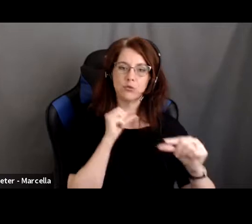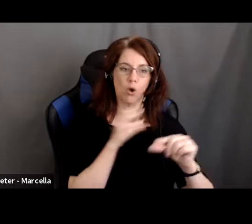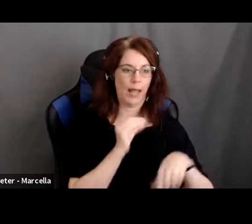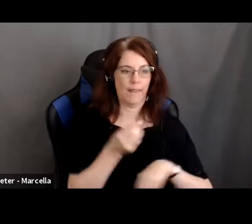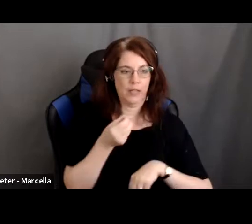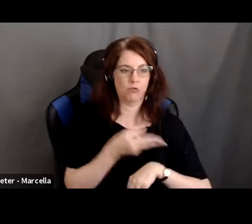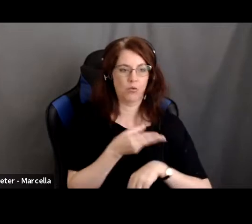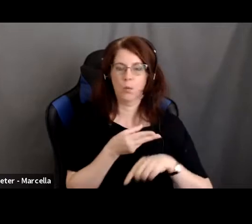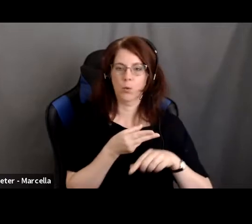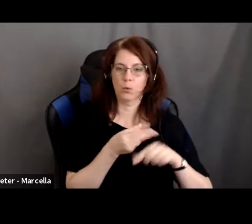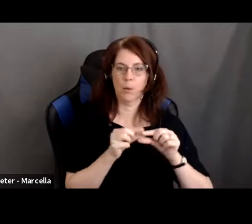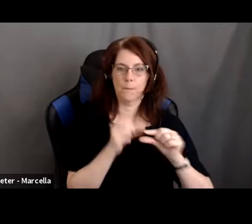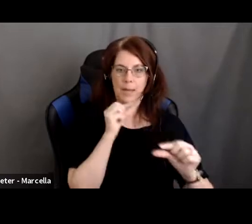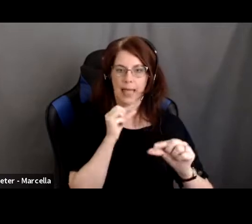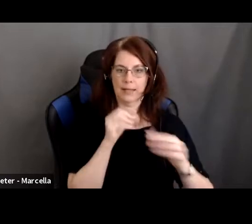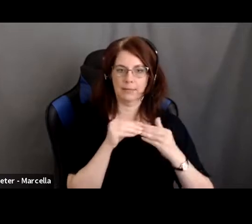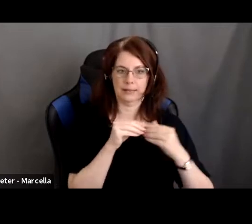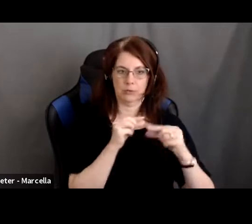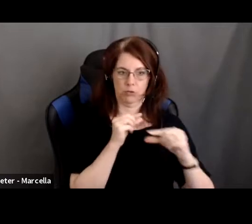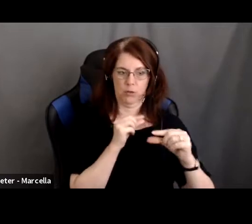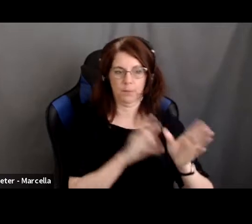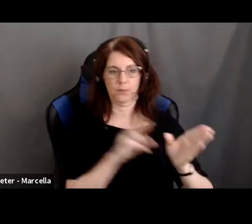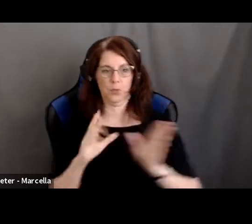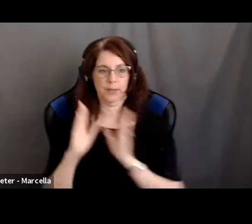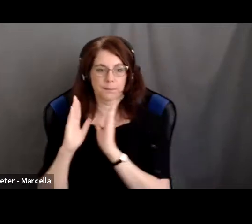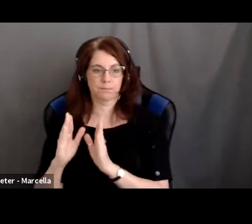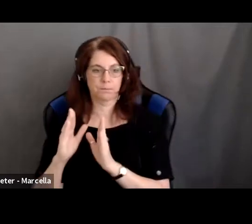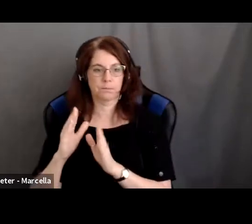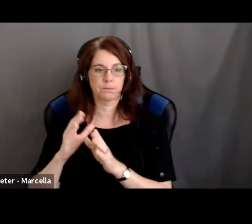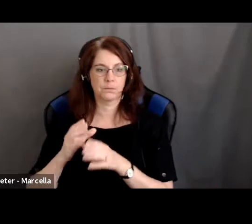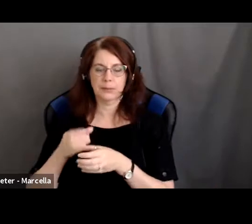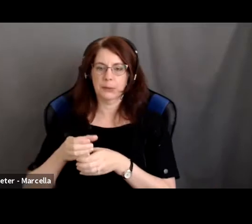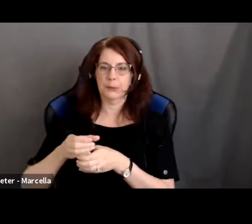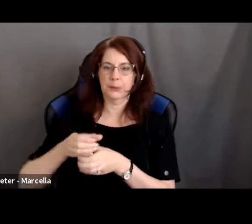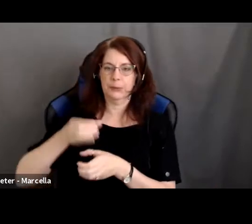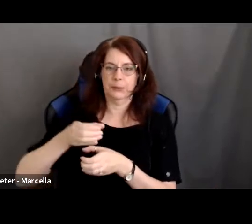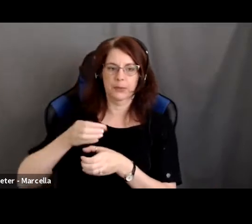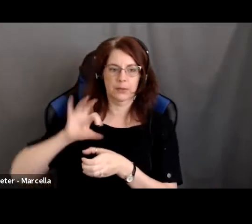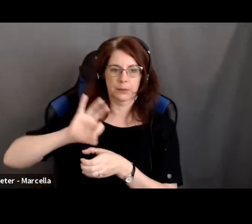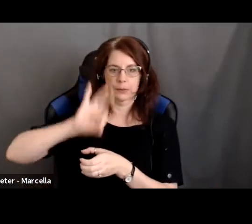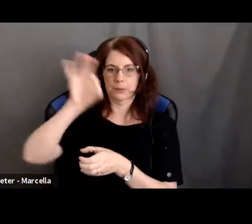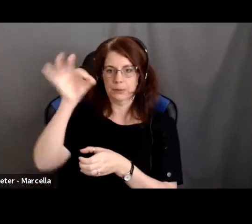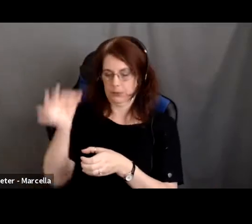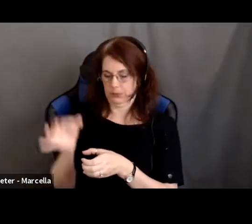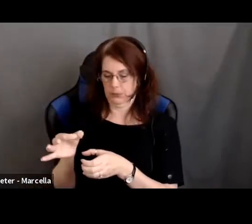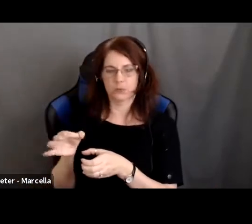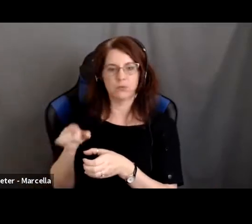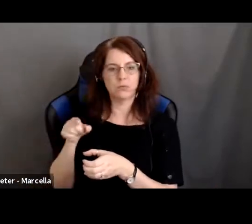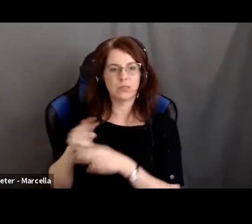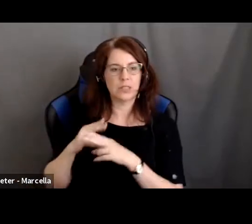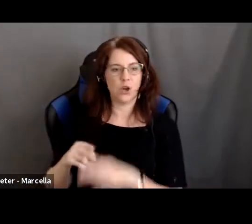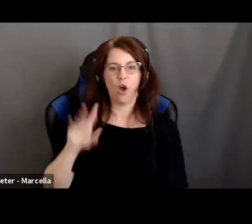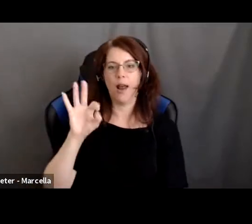disposable plastic straw. And then on the right-hand side, there is a device, and this is called the